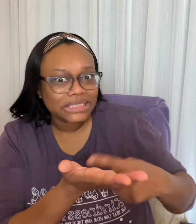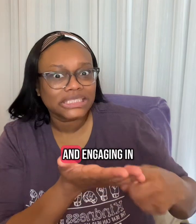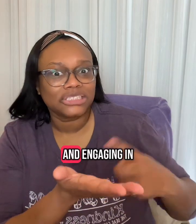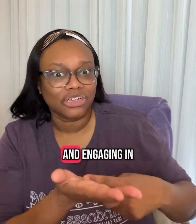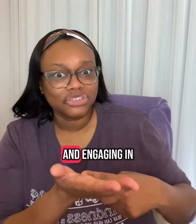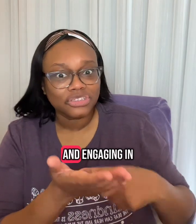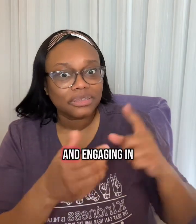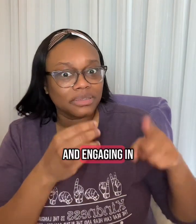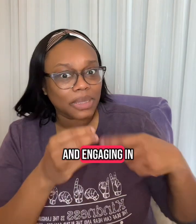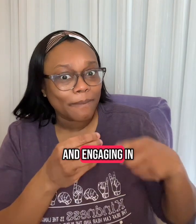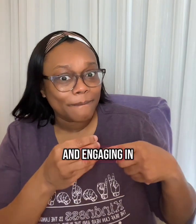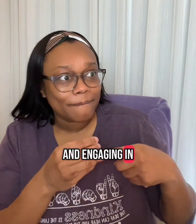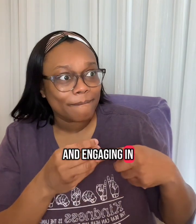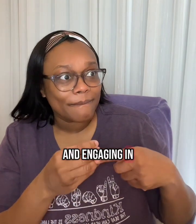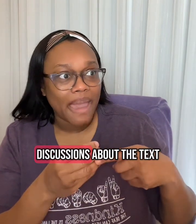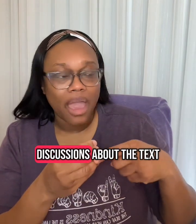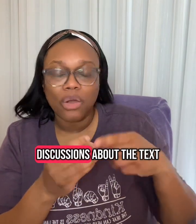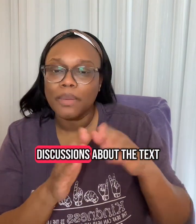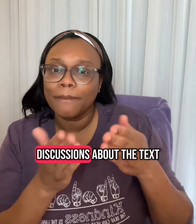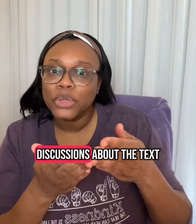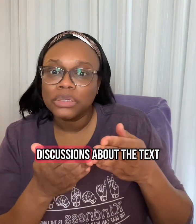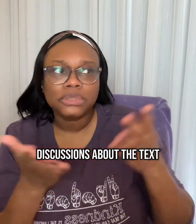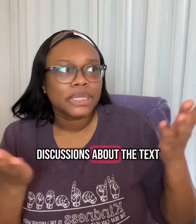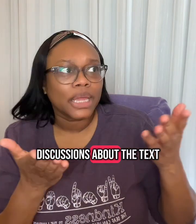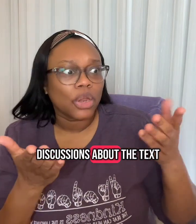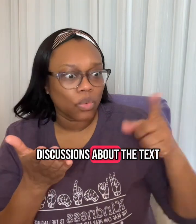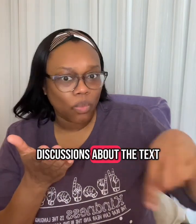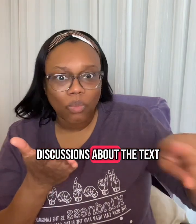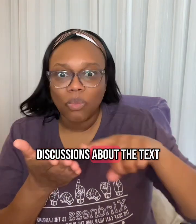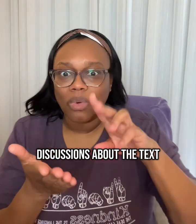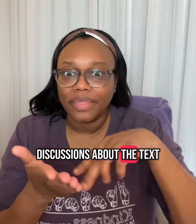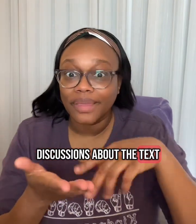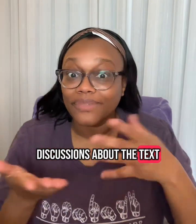and engaging in discussions about the text.